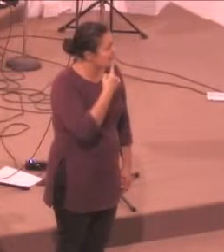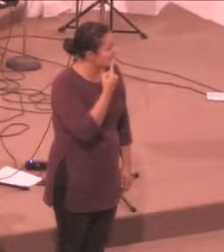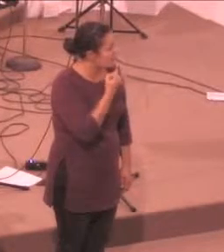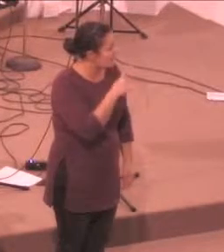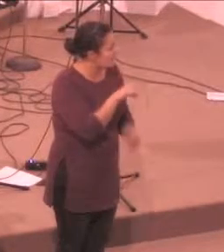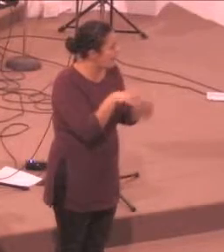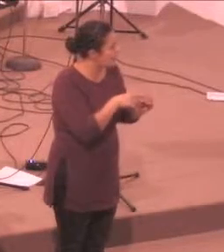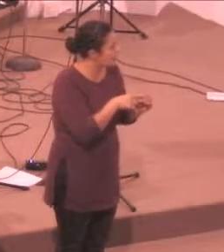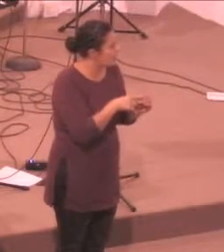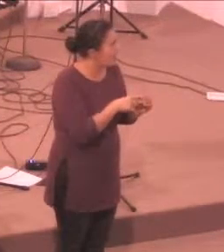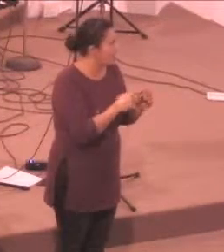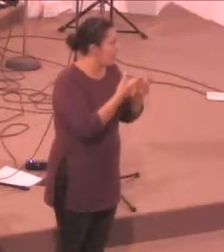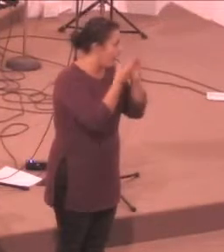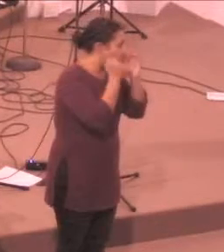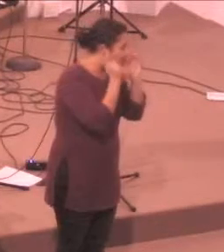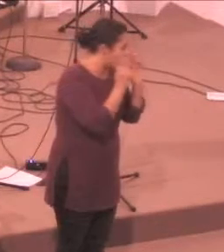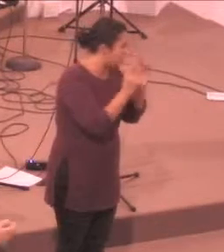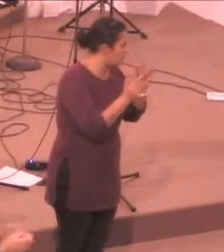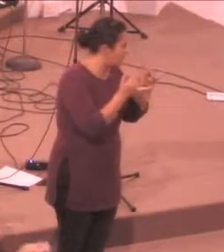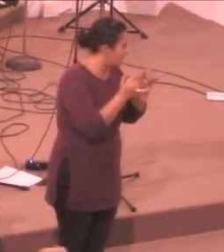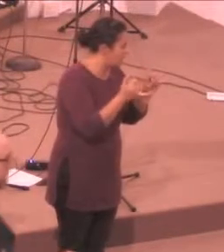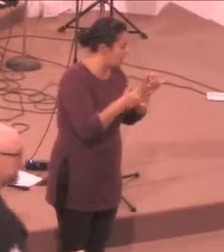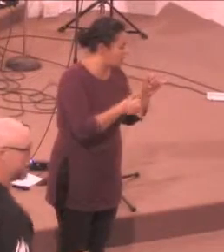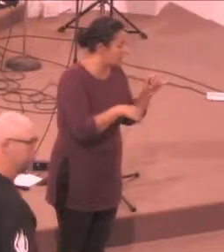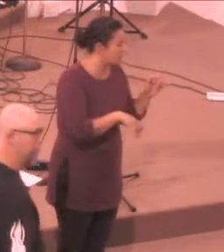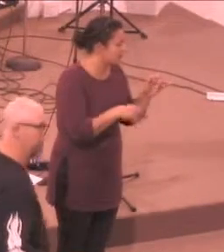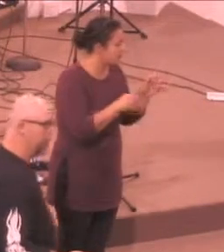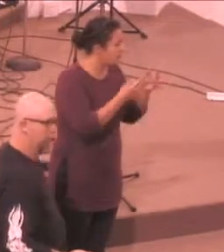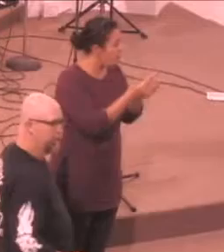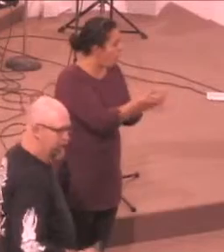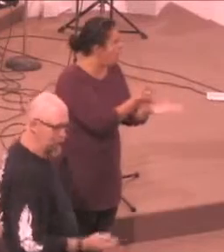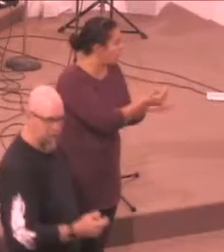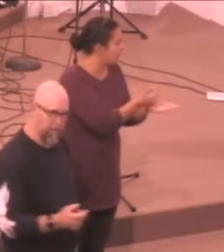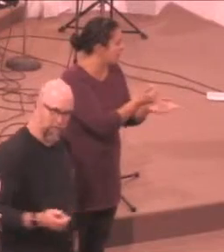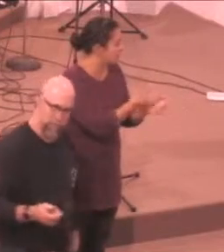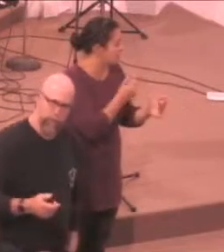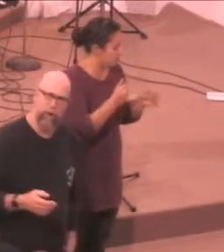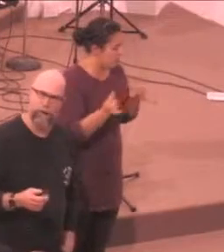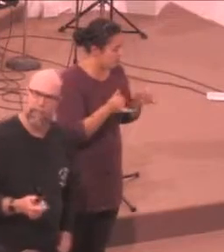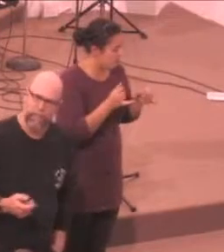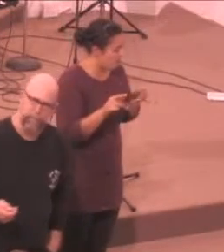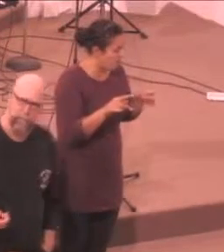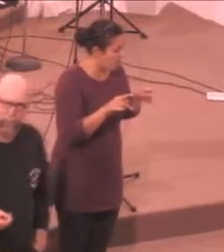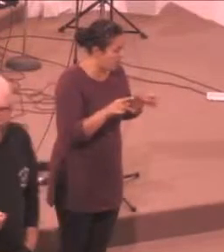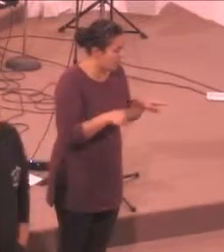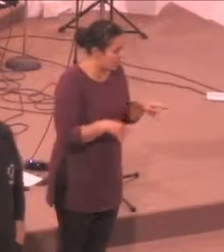And talking about all the stuff on Harvest Party on there. And somebody put on there,